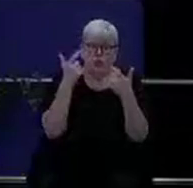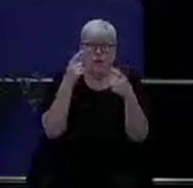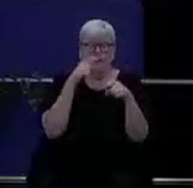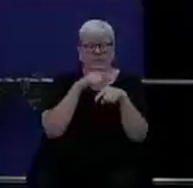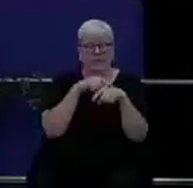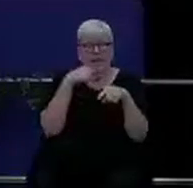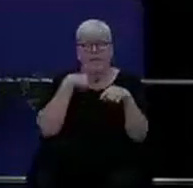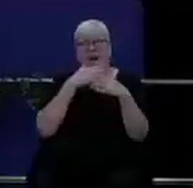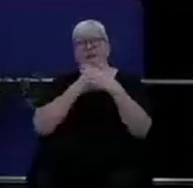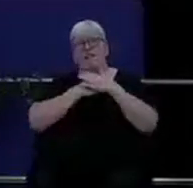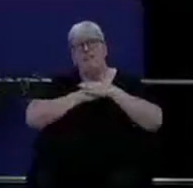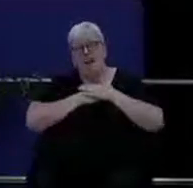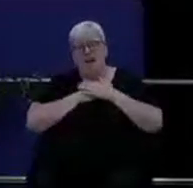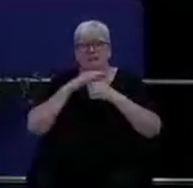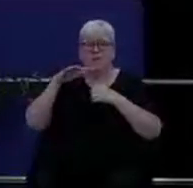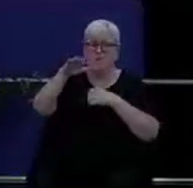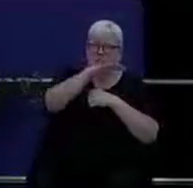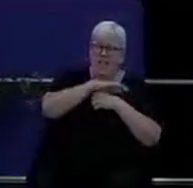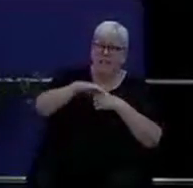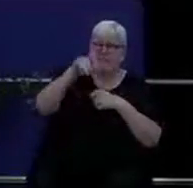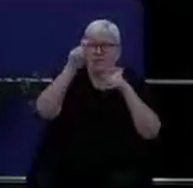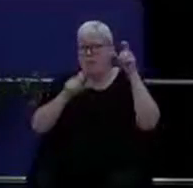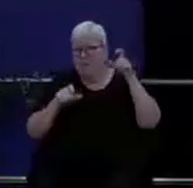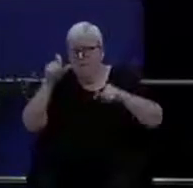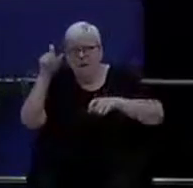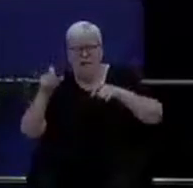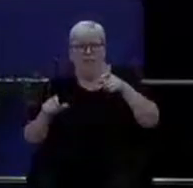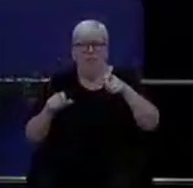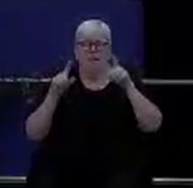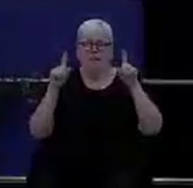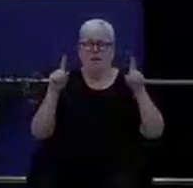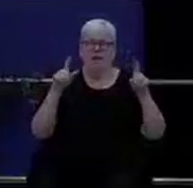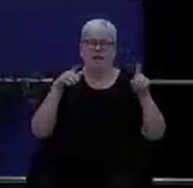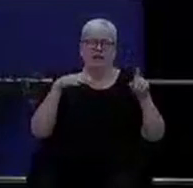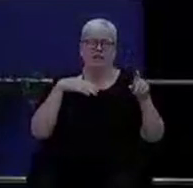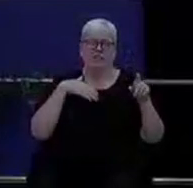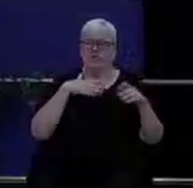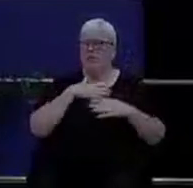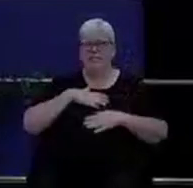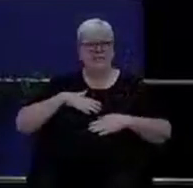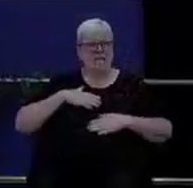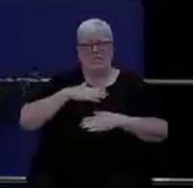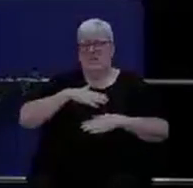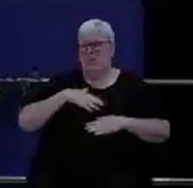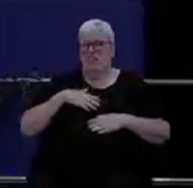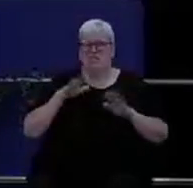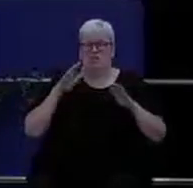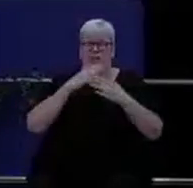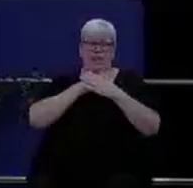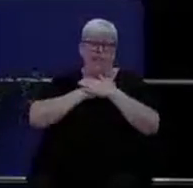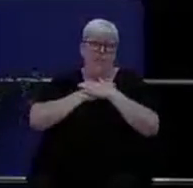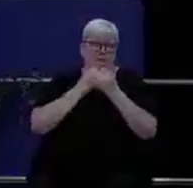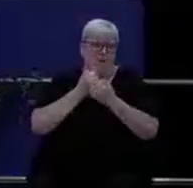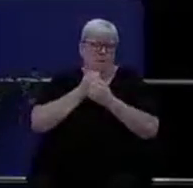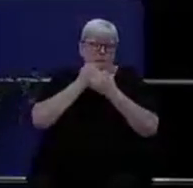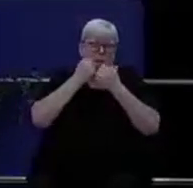love, but with the place and with people, but I wouldn't call it sentimental as such. You know, love is a powerful force,